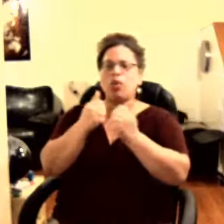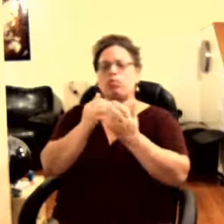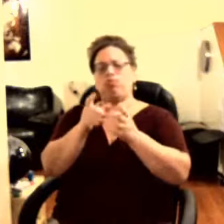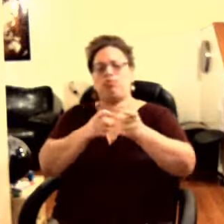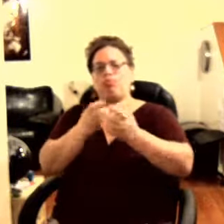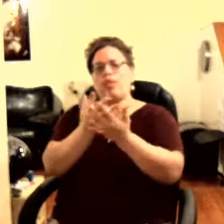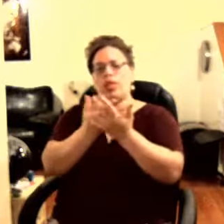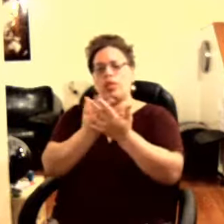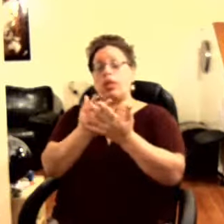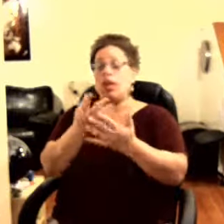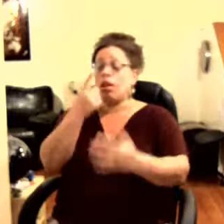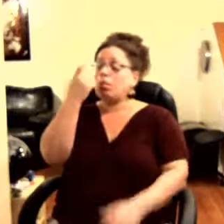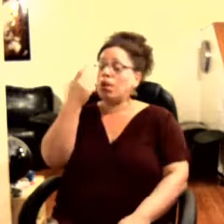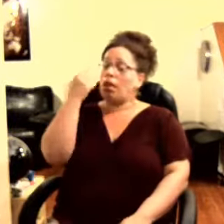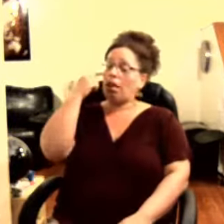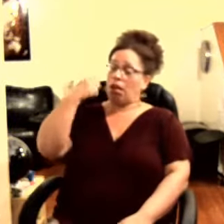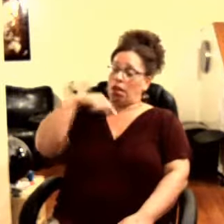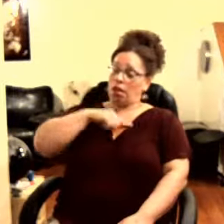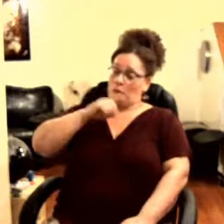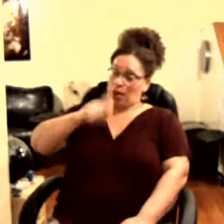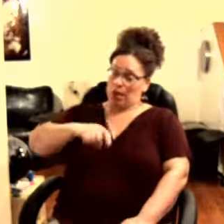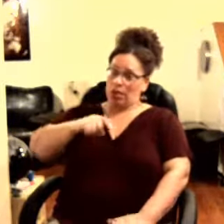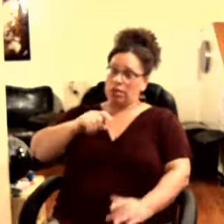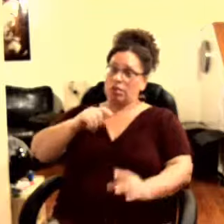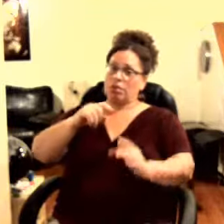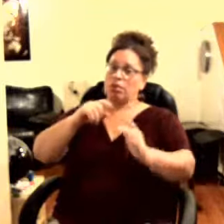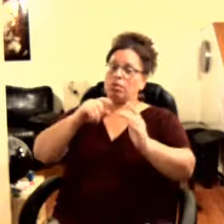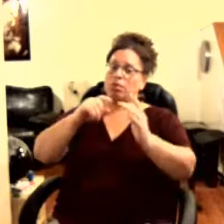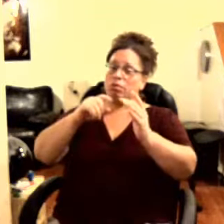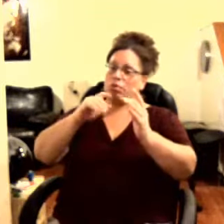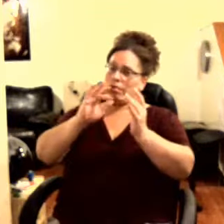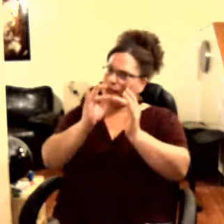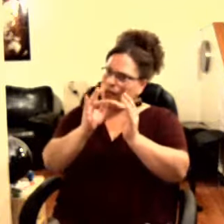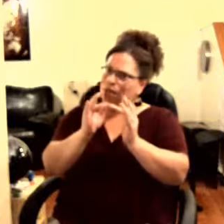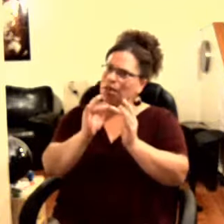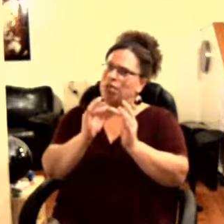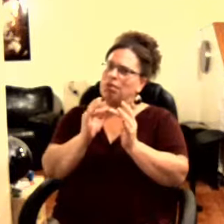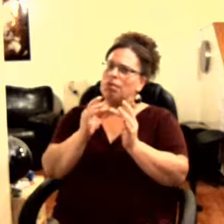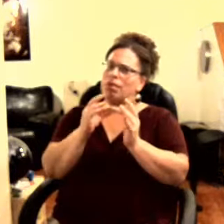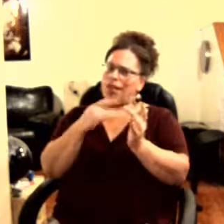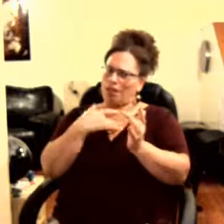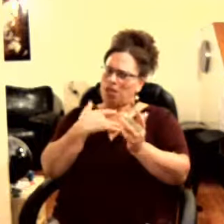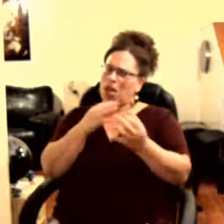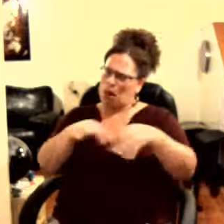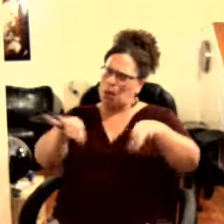the internet to be that thing that we all dreamed of it being. We need it to connect us all together. We need it to introduce